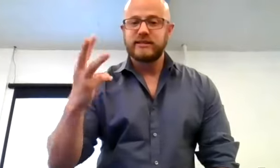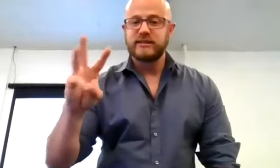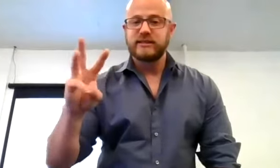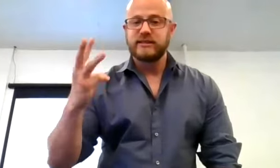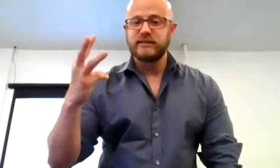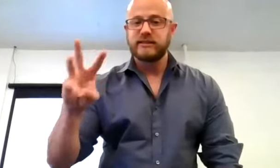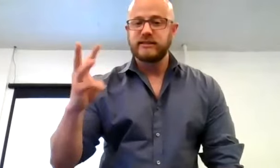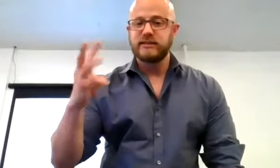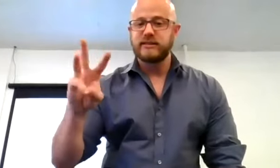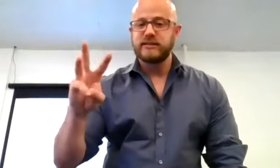16.